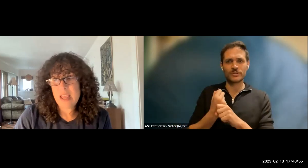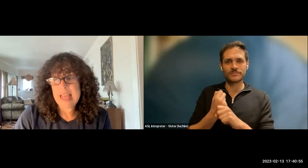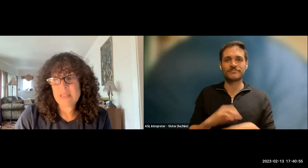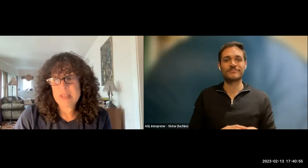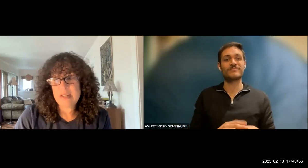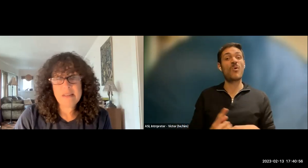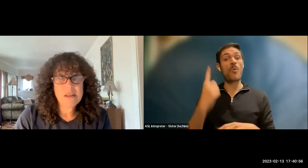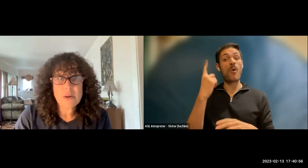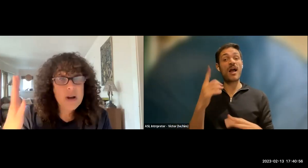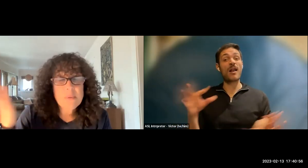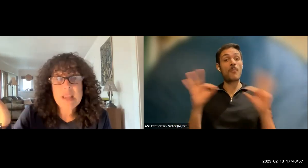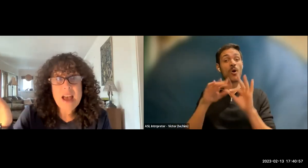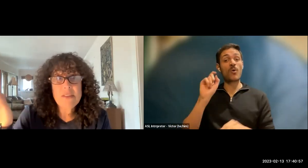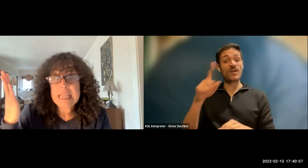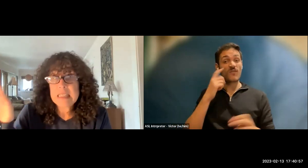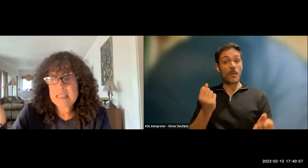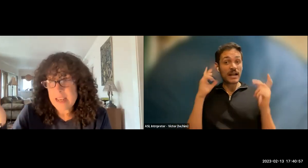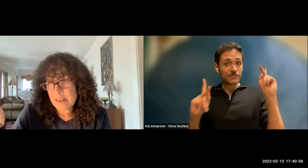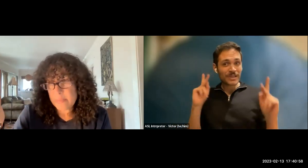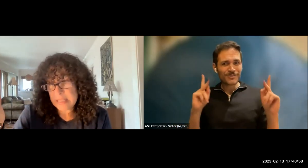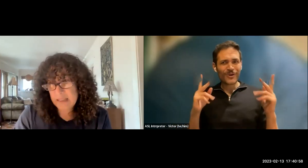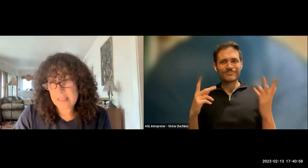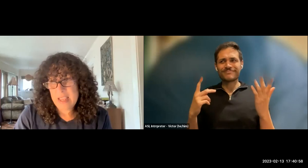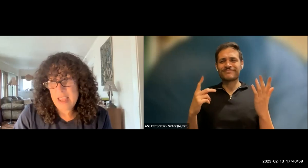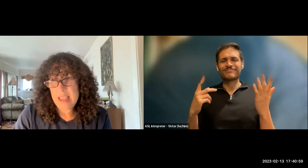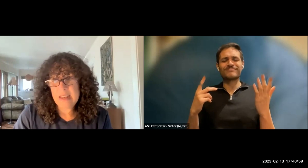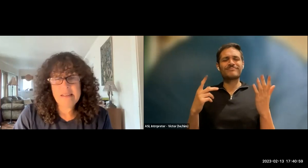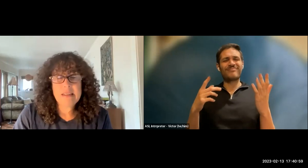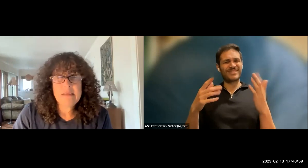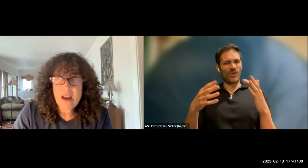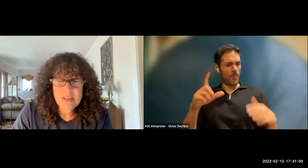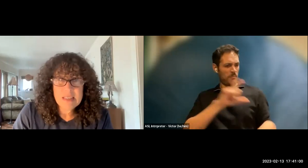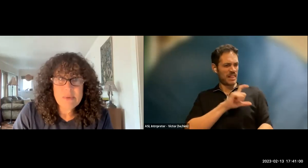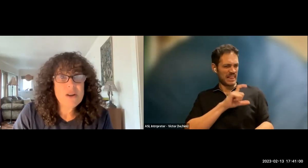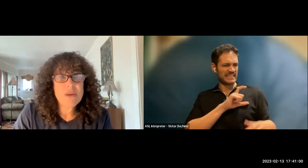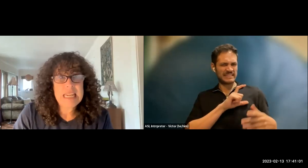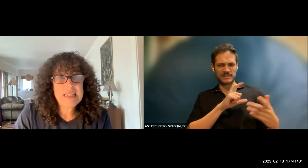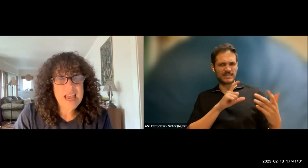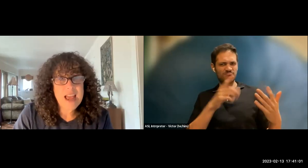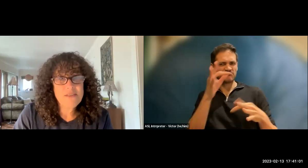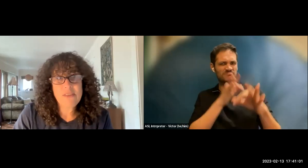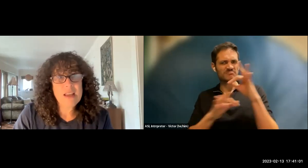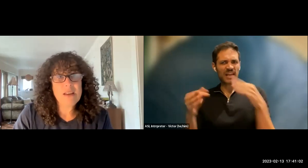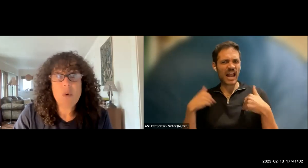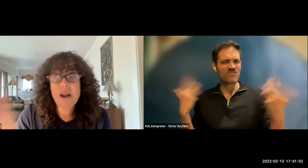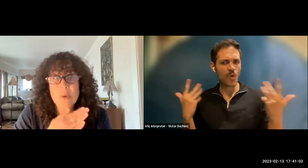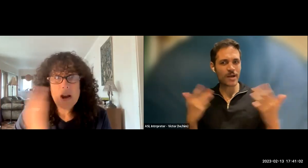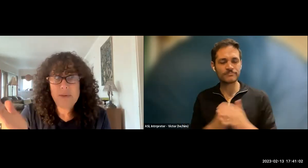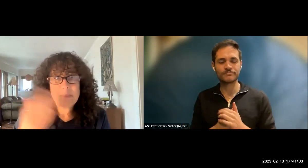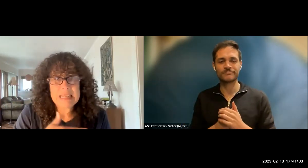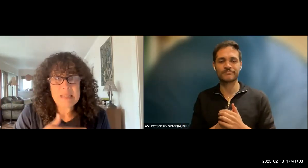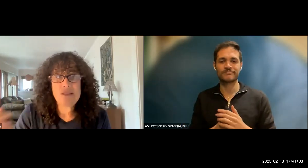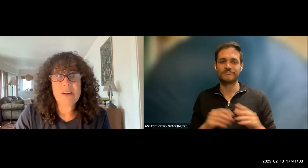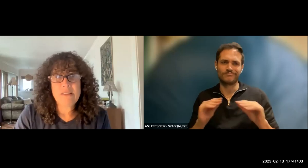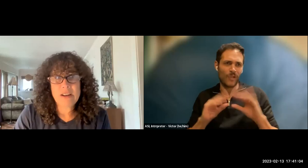for many folks has been, what do we have instead of police? And obviously we don't need to have a